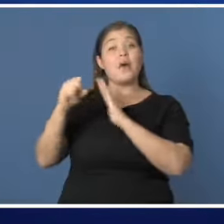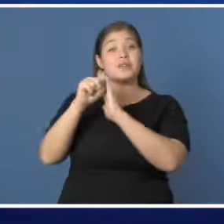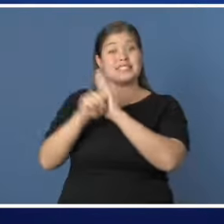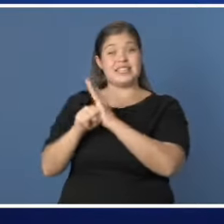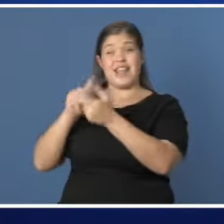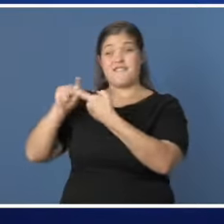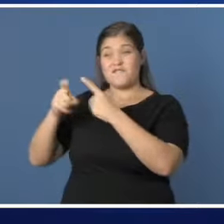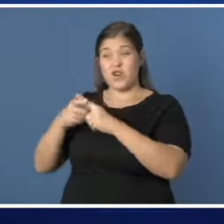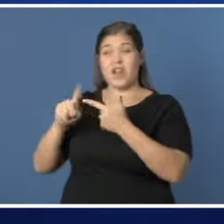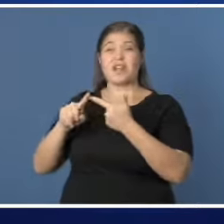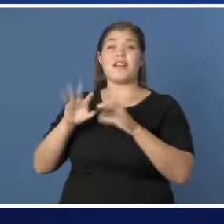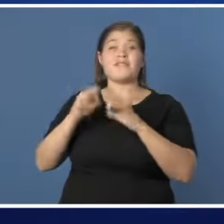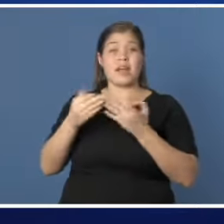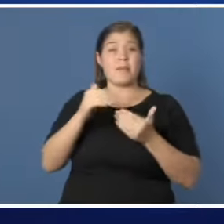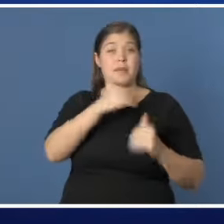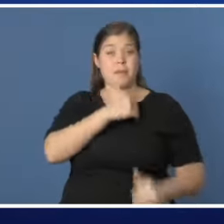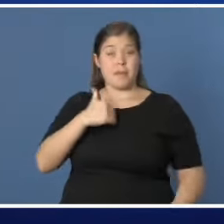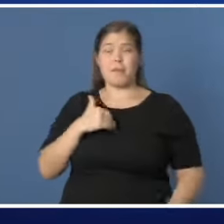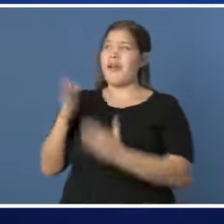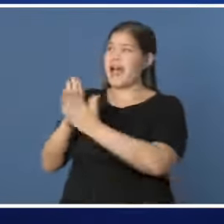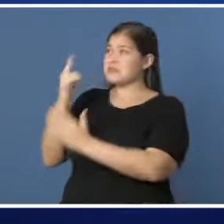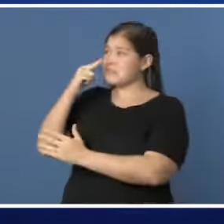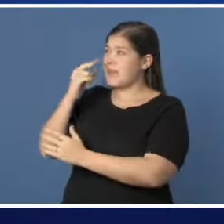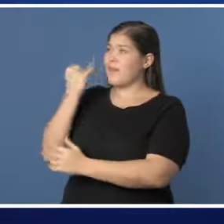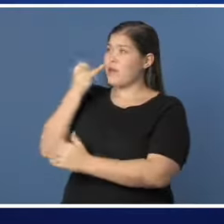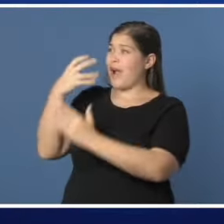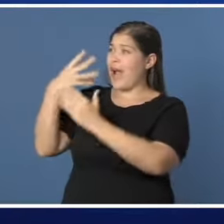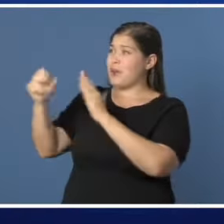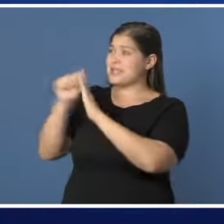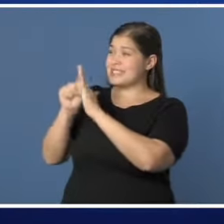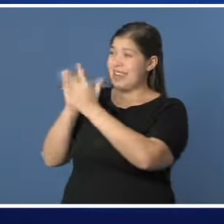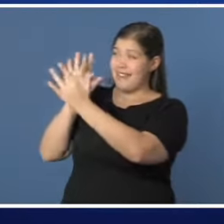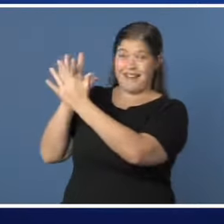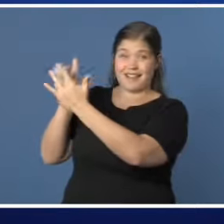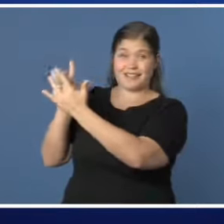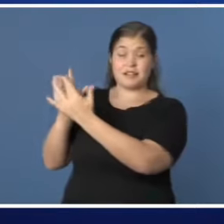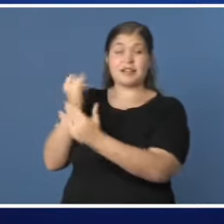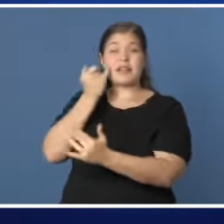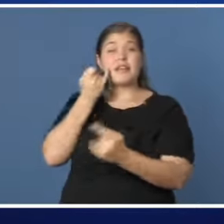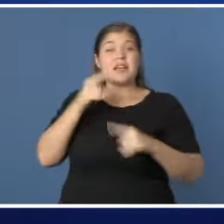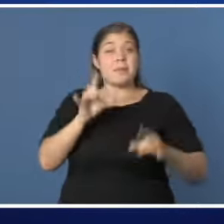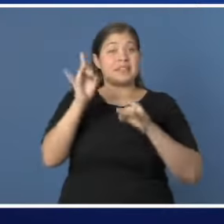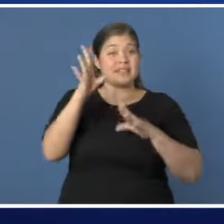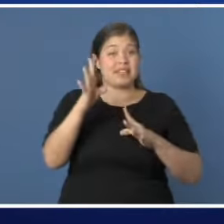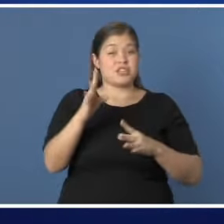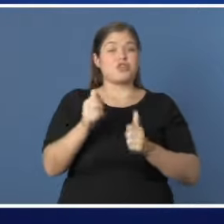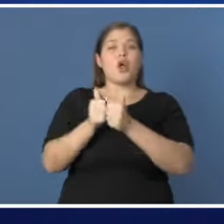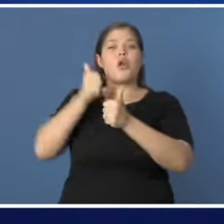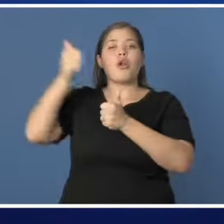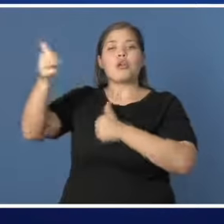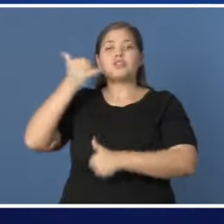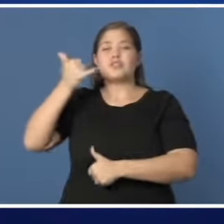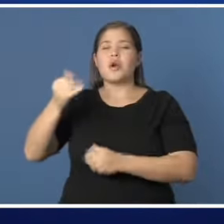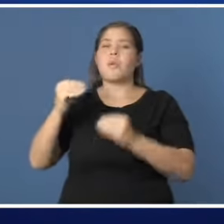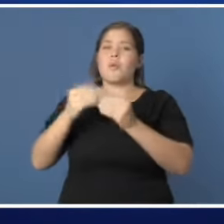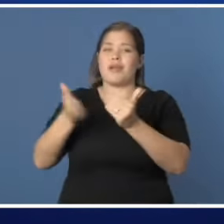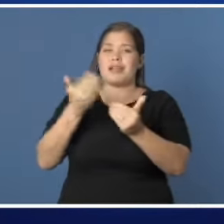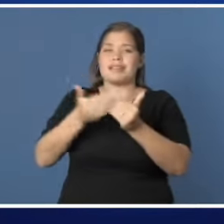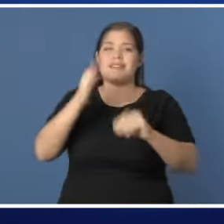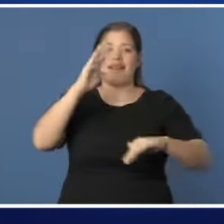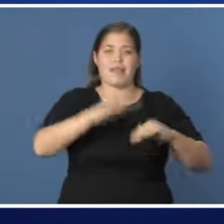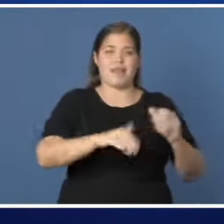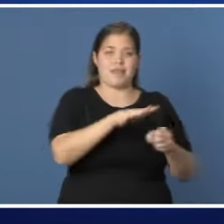Ask an out-of-state friend or relative to be your family contact. After disaster, it is often